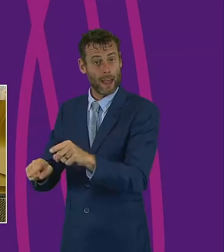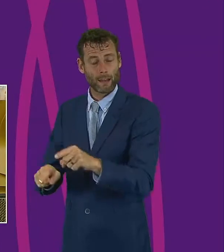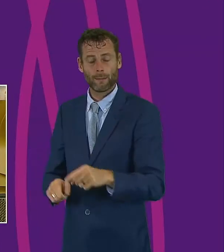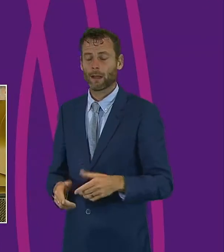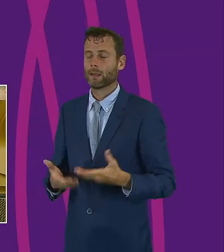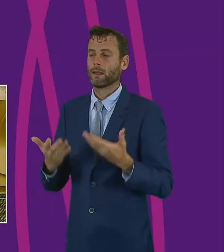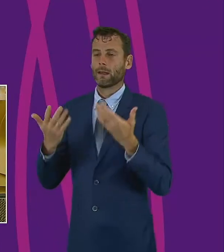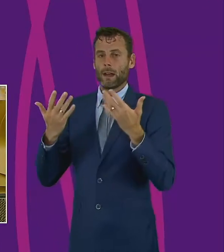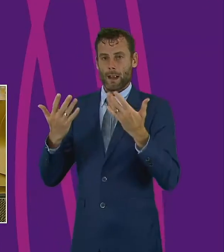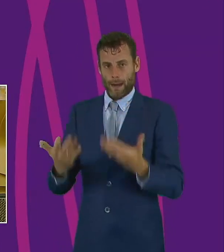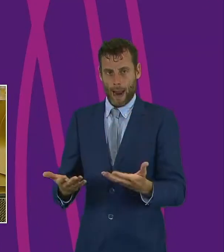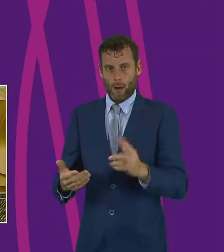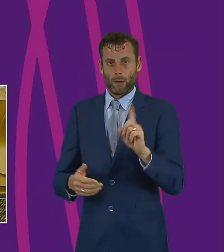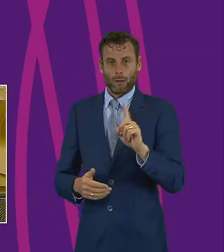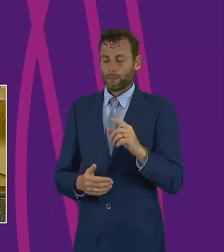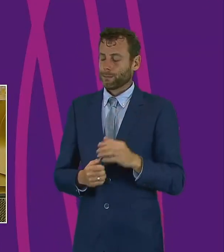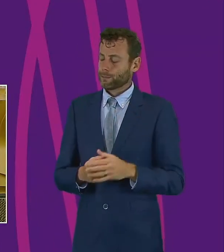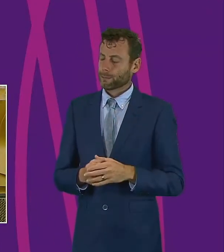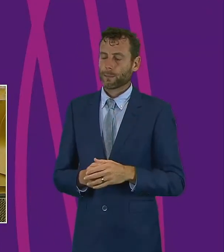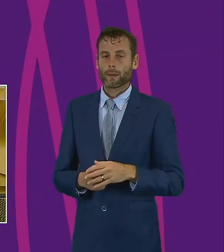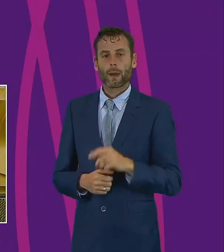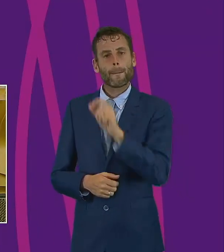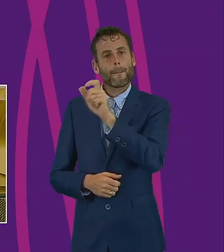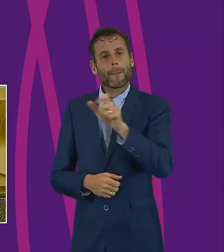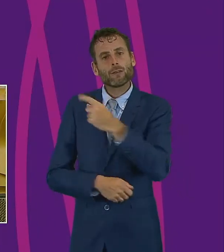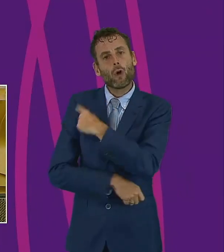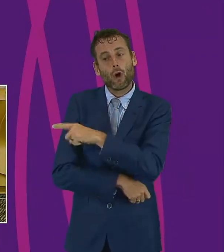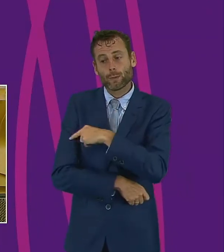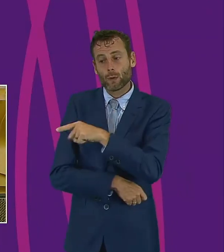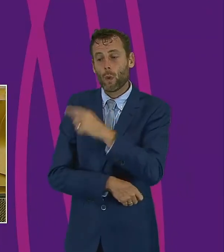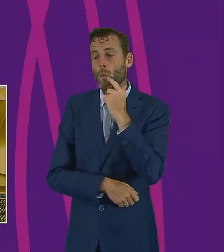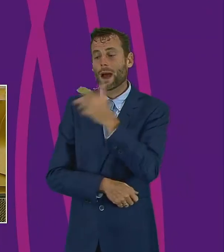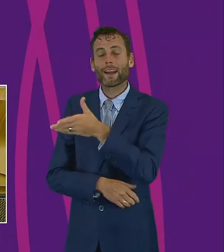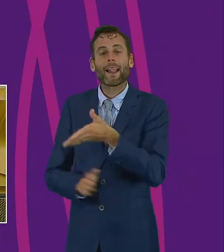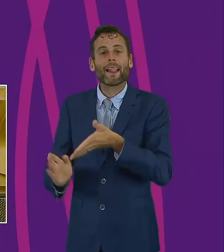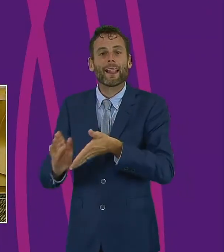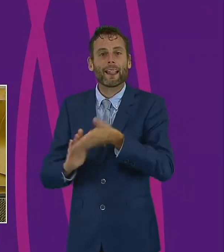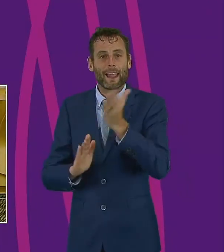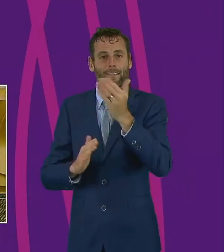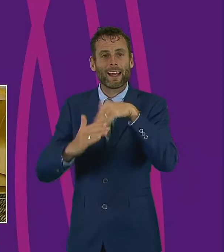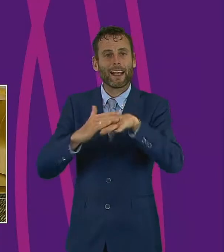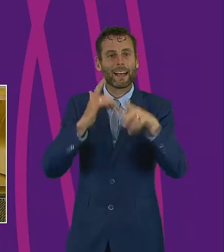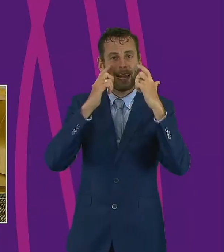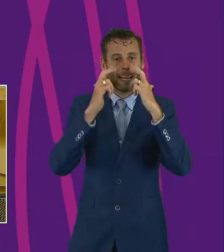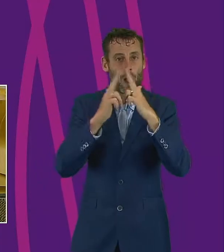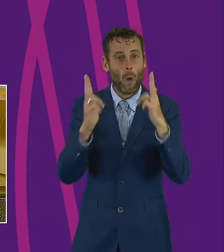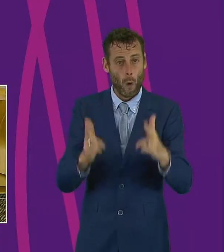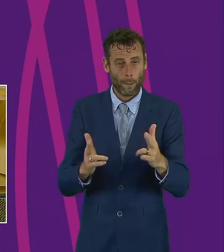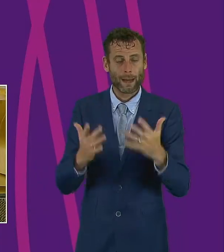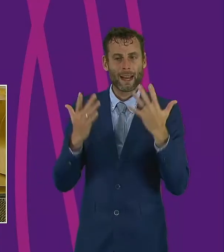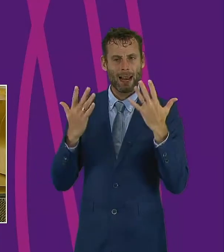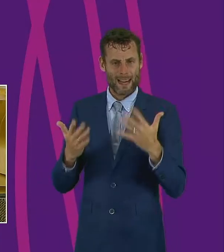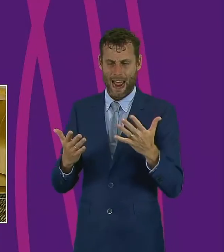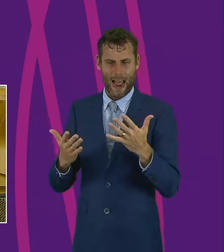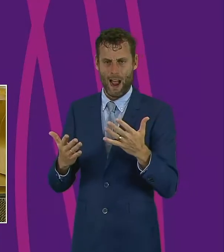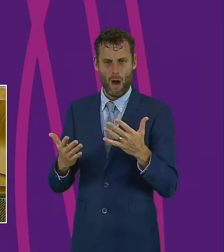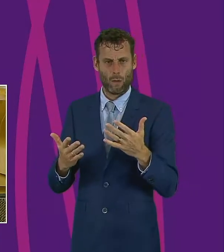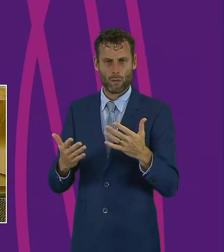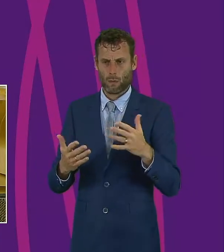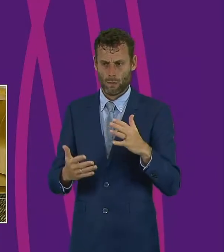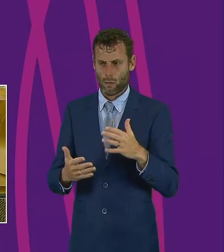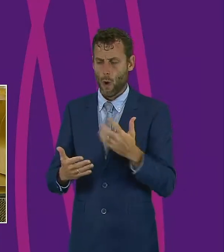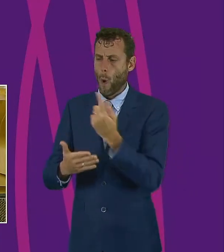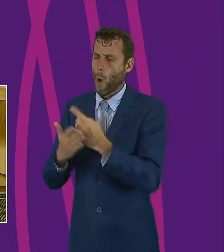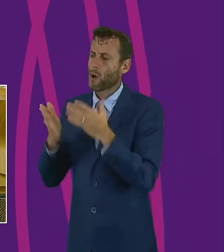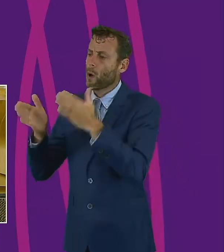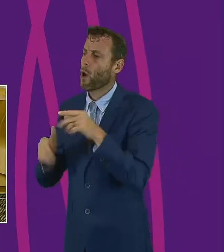the testing of patients being discharged from hospital into care homes is wider than that, and of course we now do routine weekly testing of all